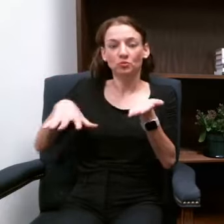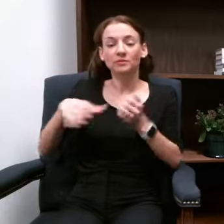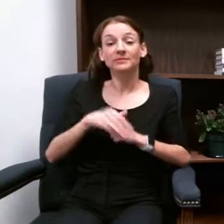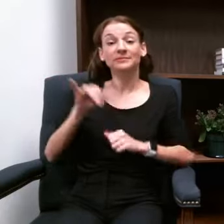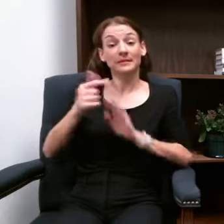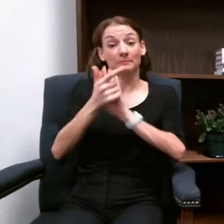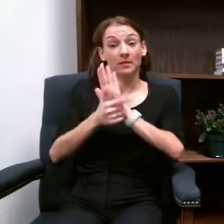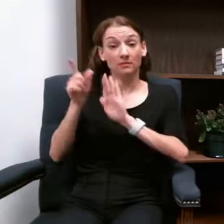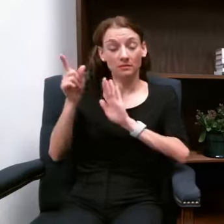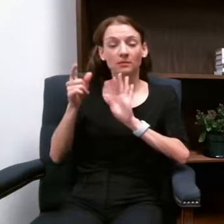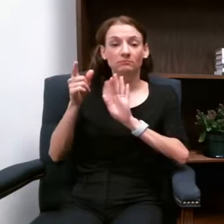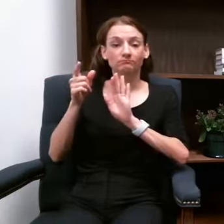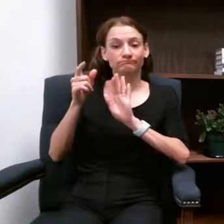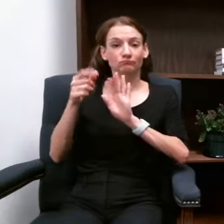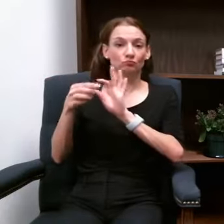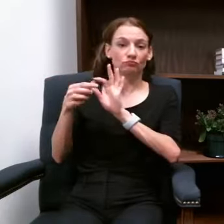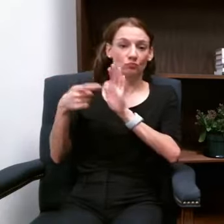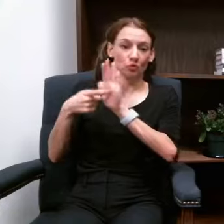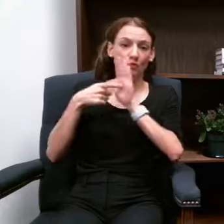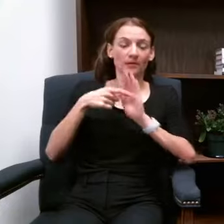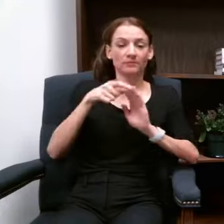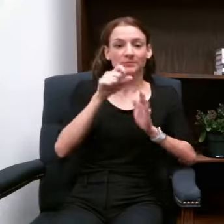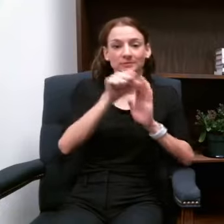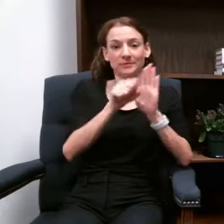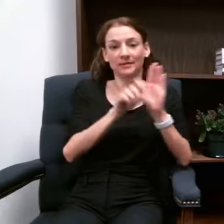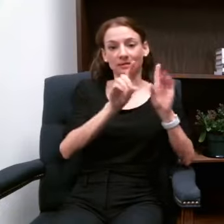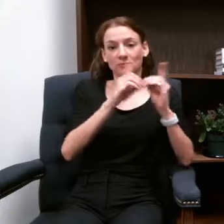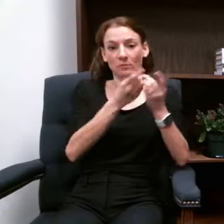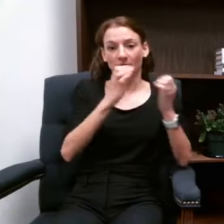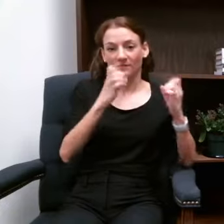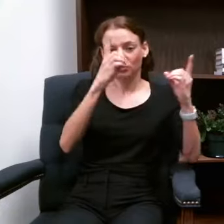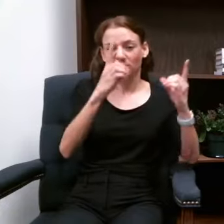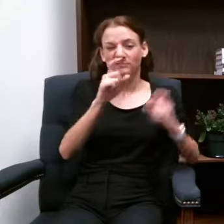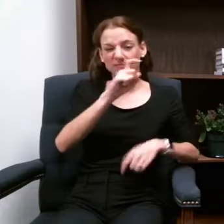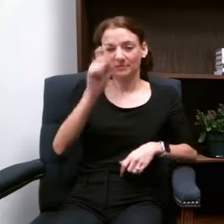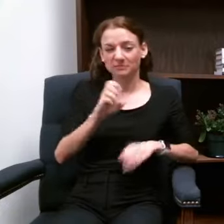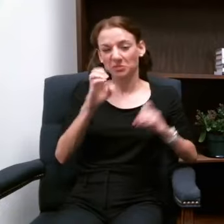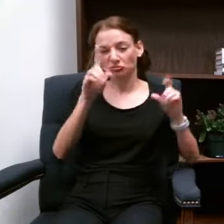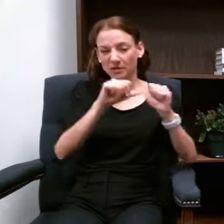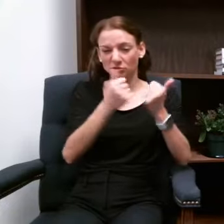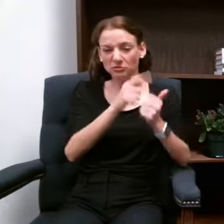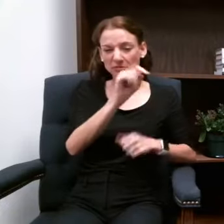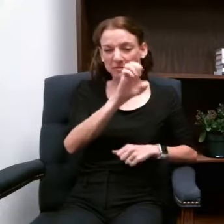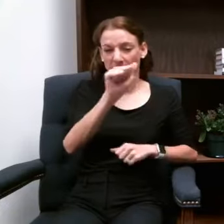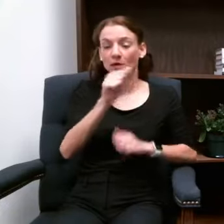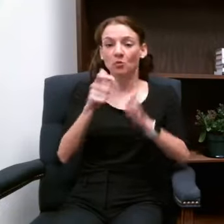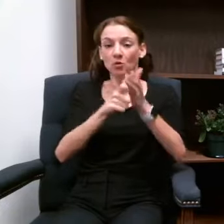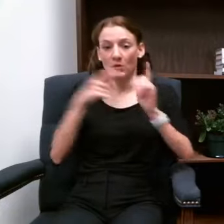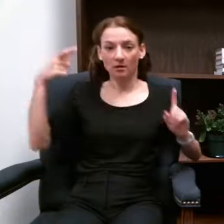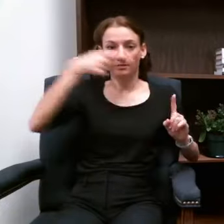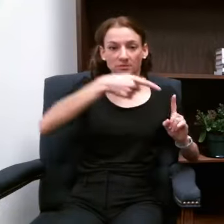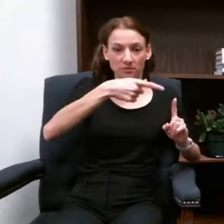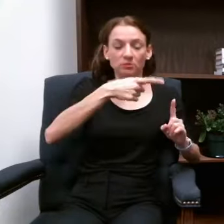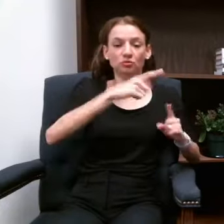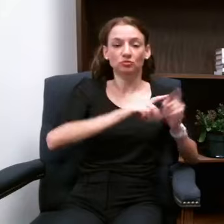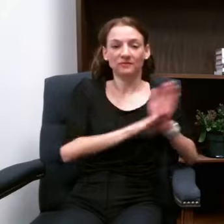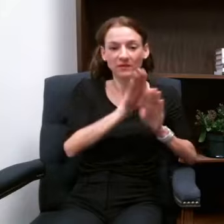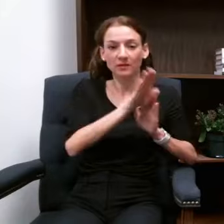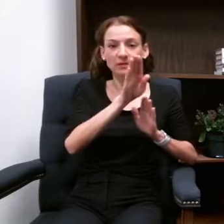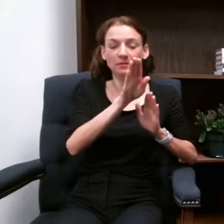requires our State Department of Education, what we call the Texas Education Agency, to develop a model form and